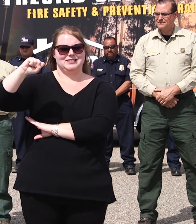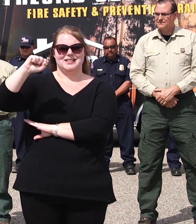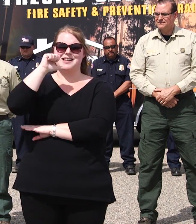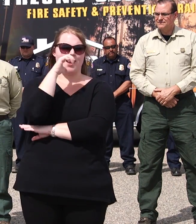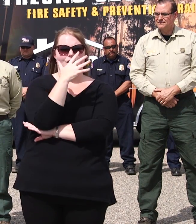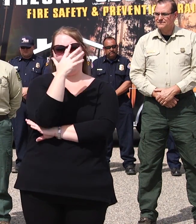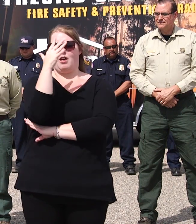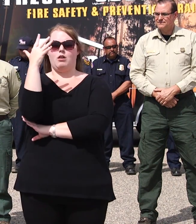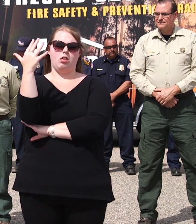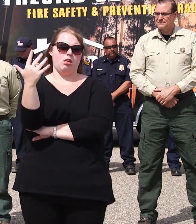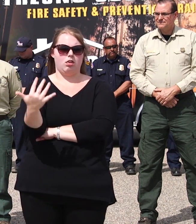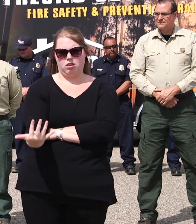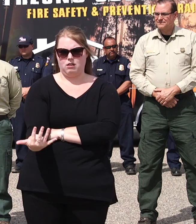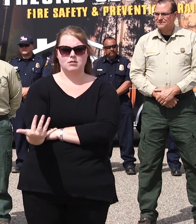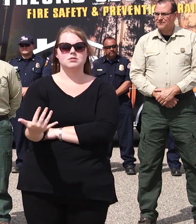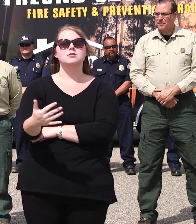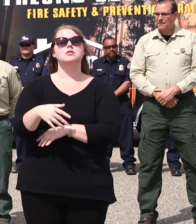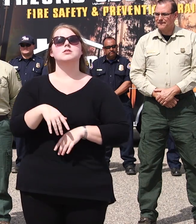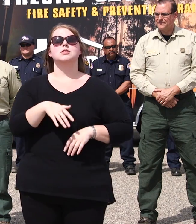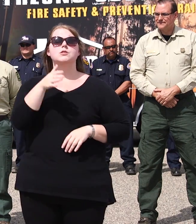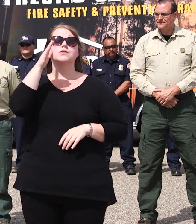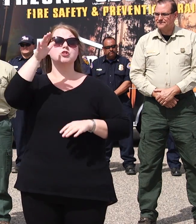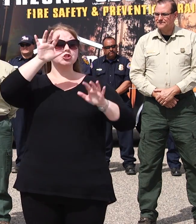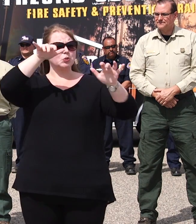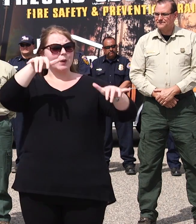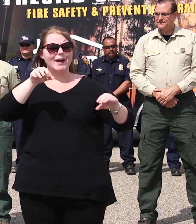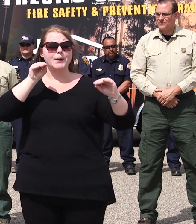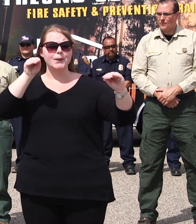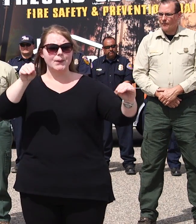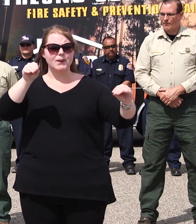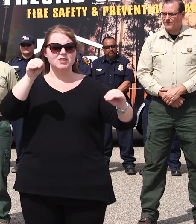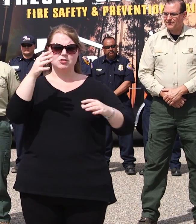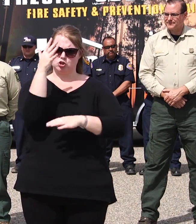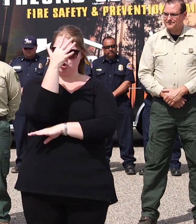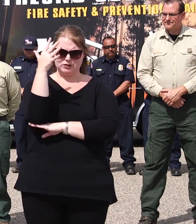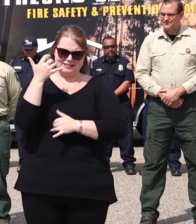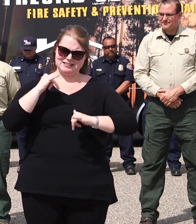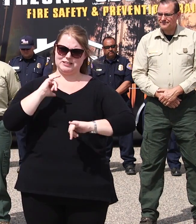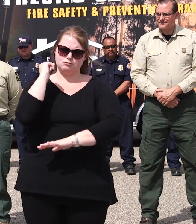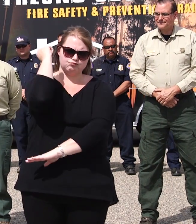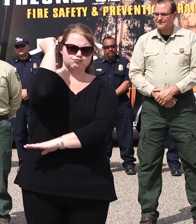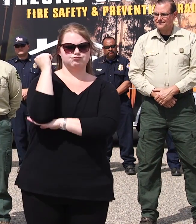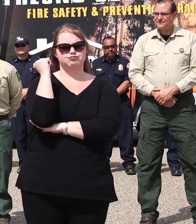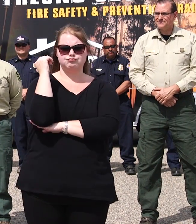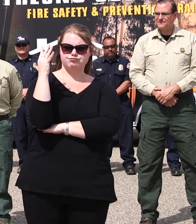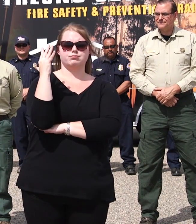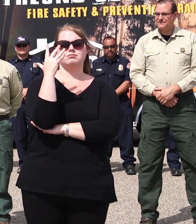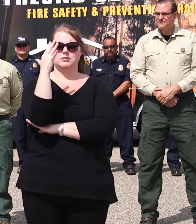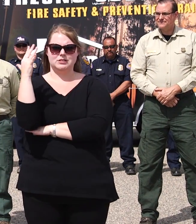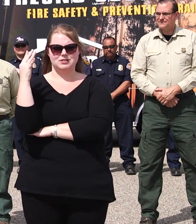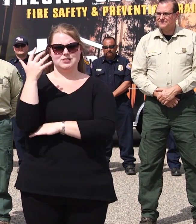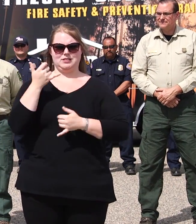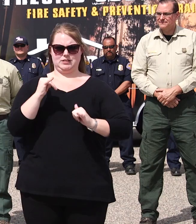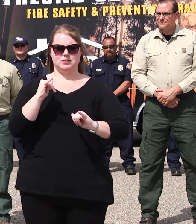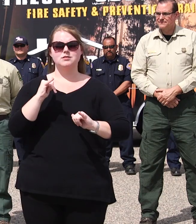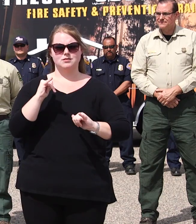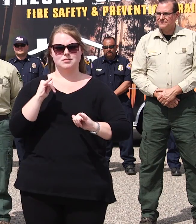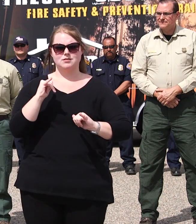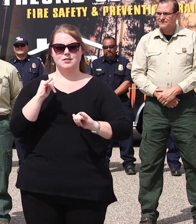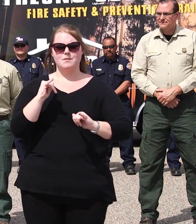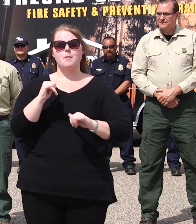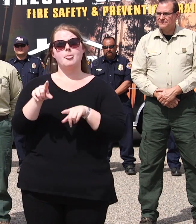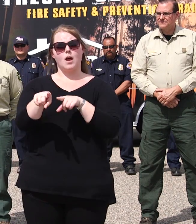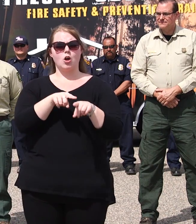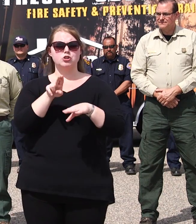wildfire and future drought activities through increasing the pace and scale of prescribed